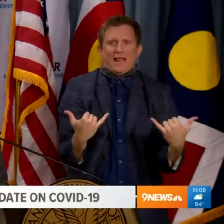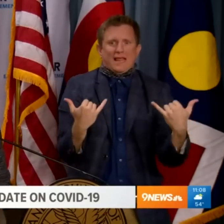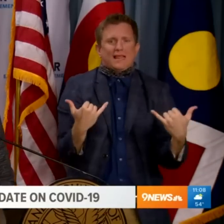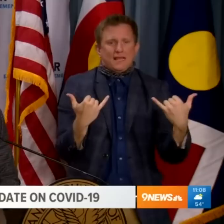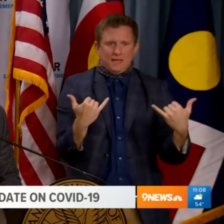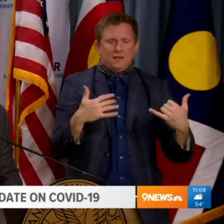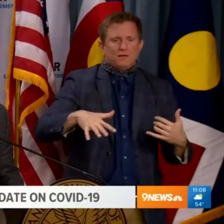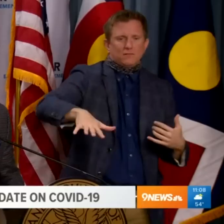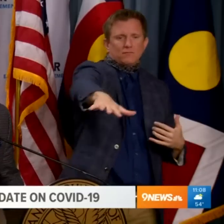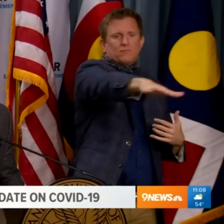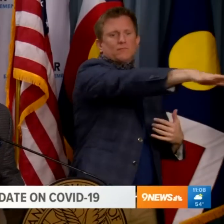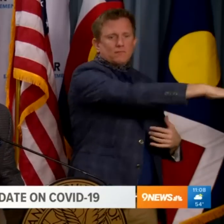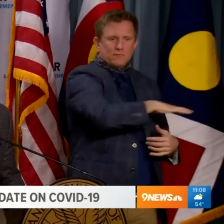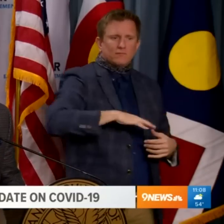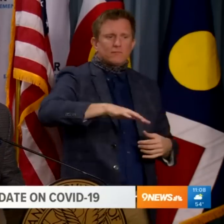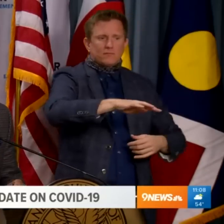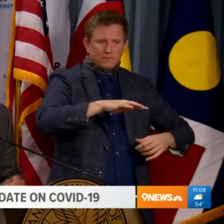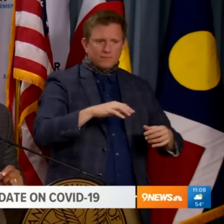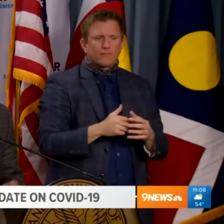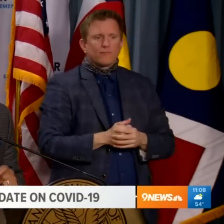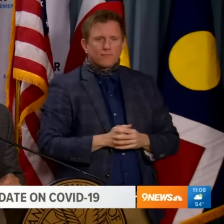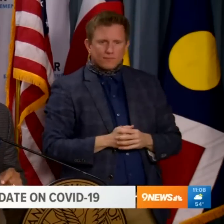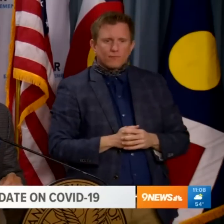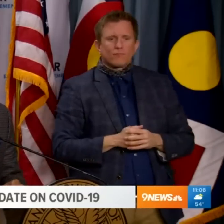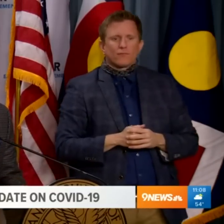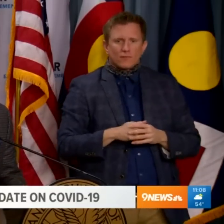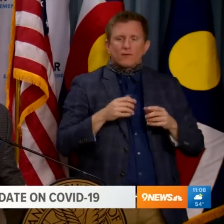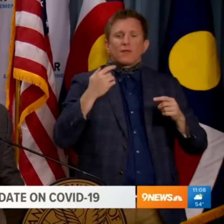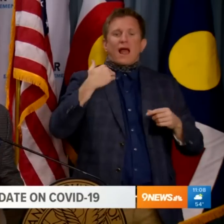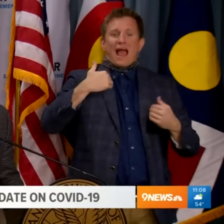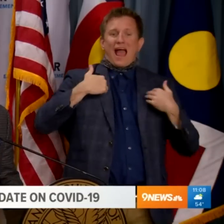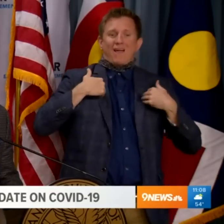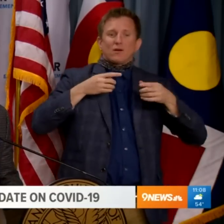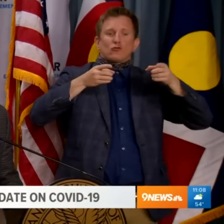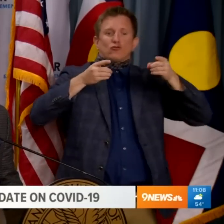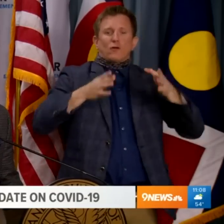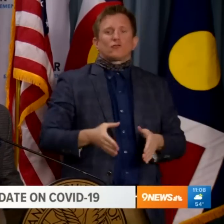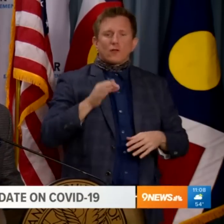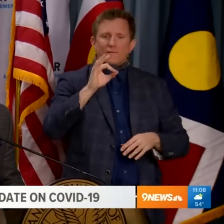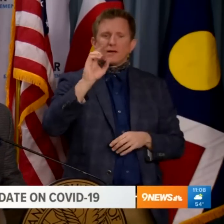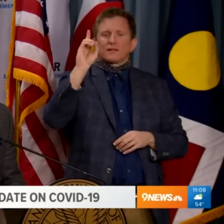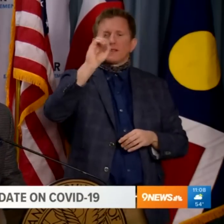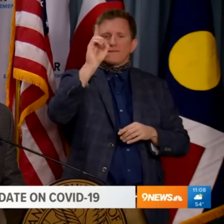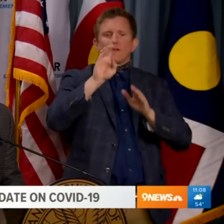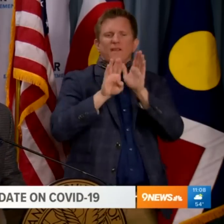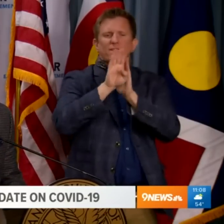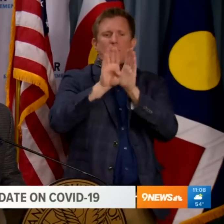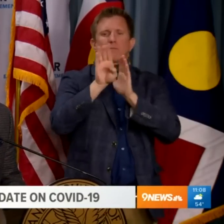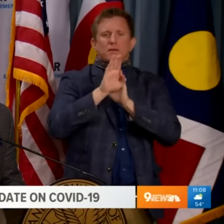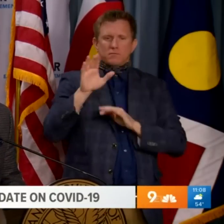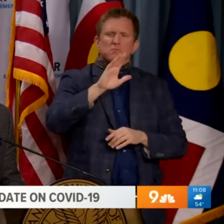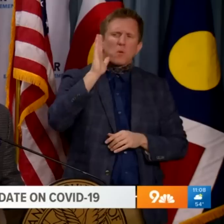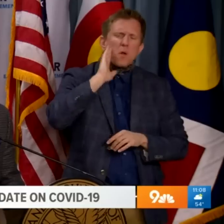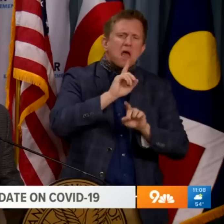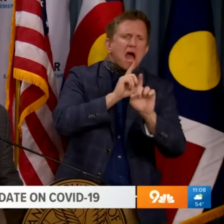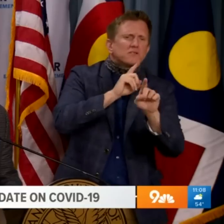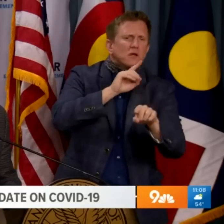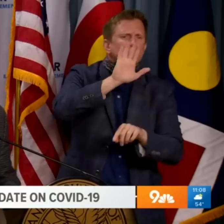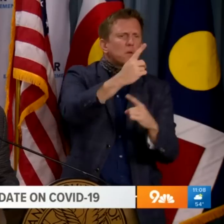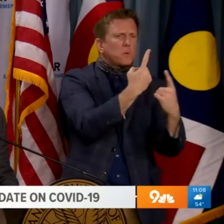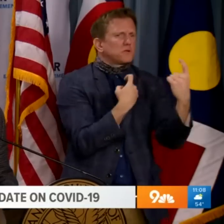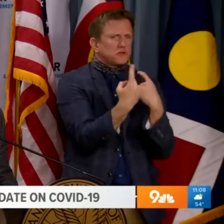courses. Next, I'm also proud to announce that the first $2 million or the $4 million for our businesses, our business relief fund, will